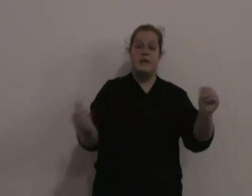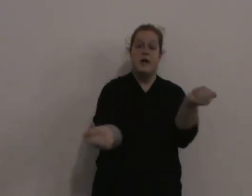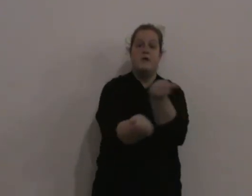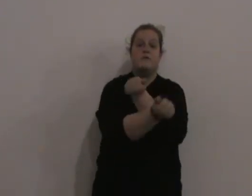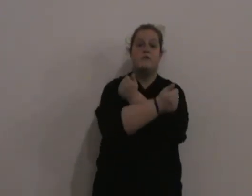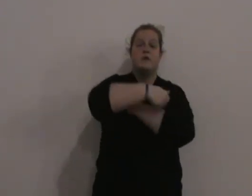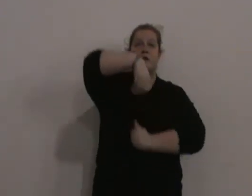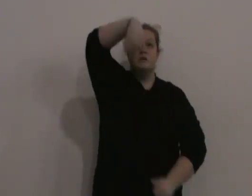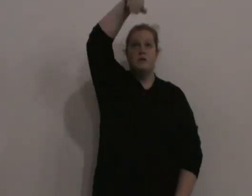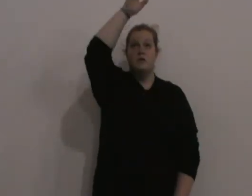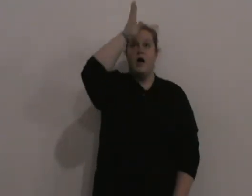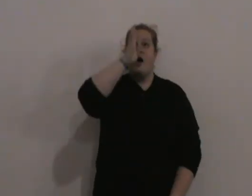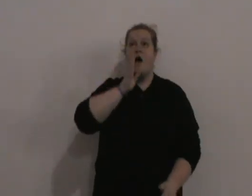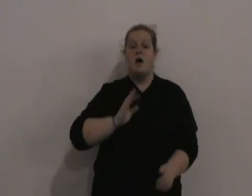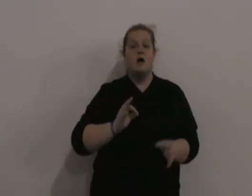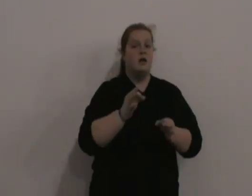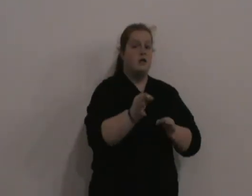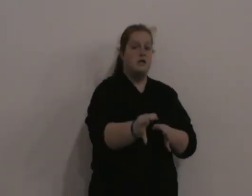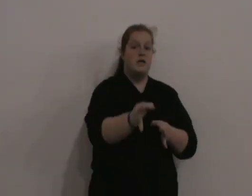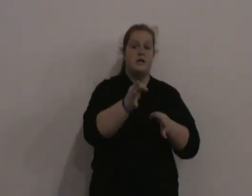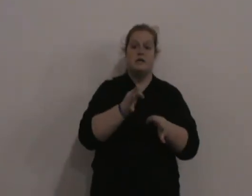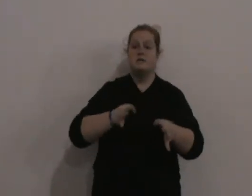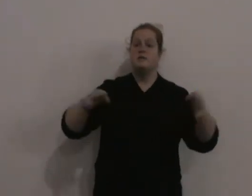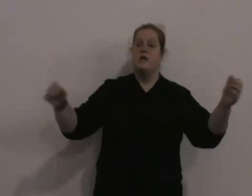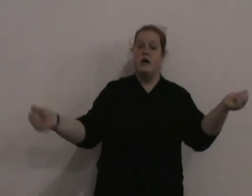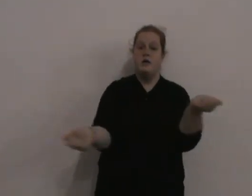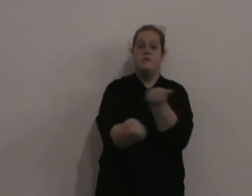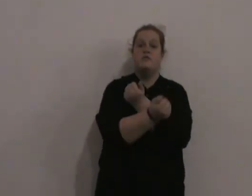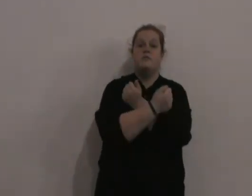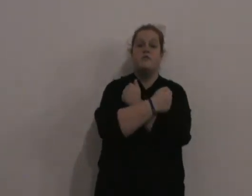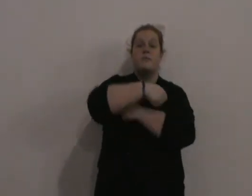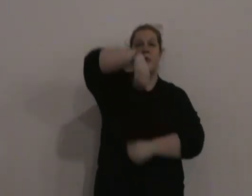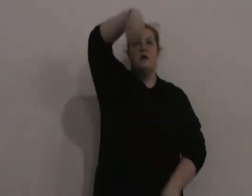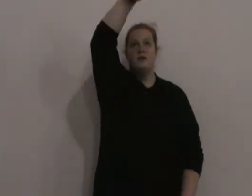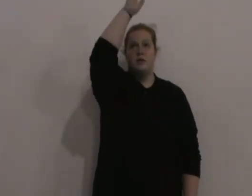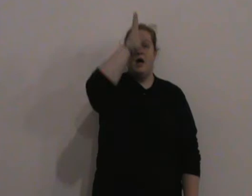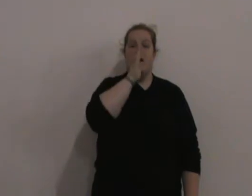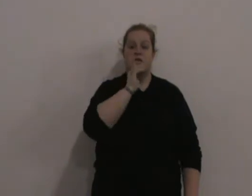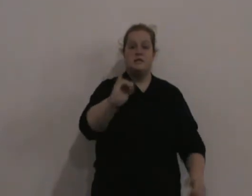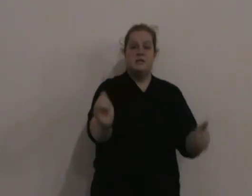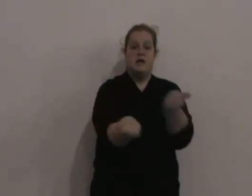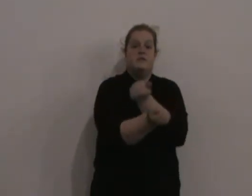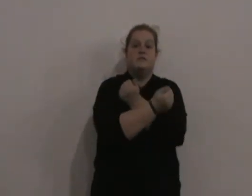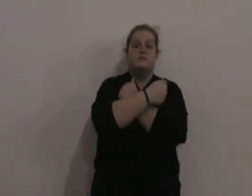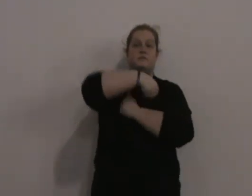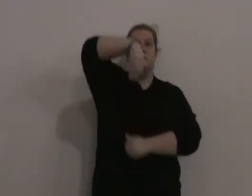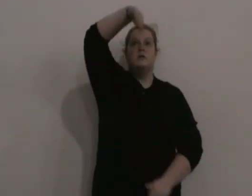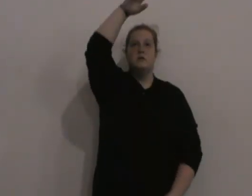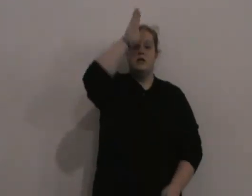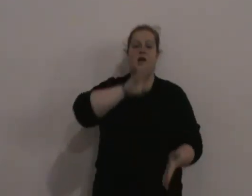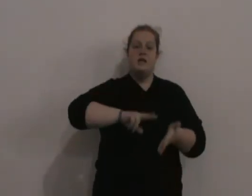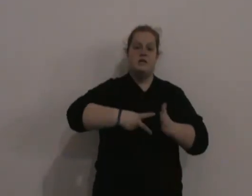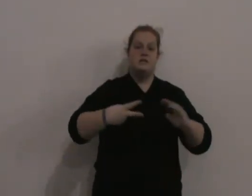love, God is love, God is love, God is